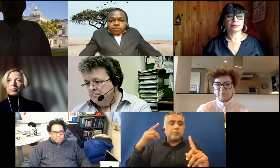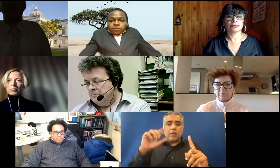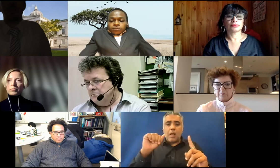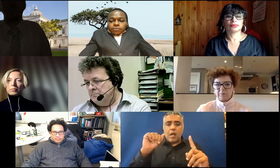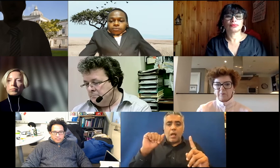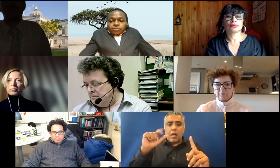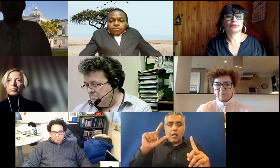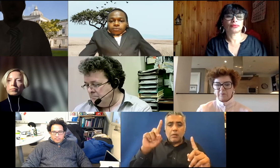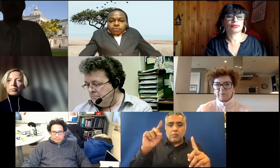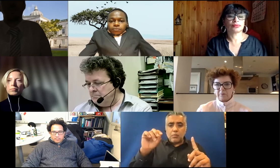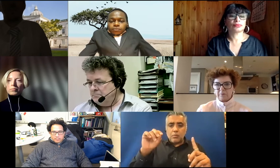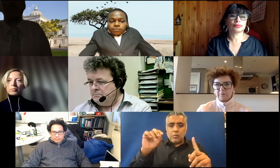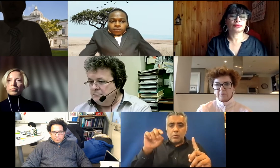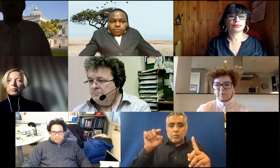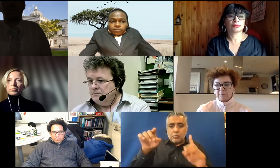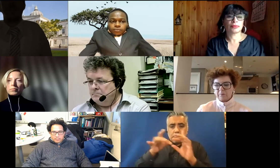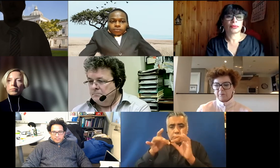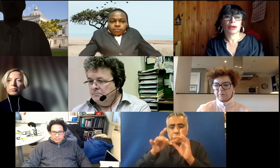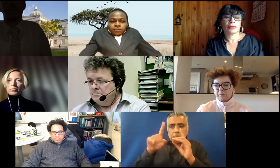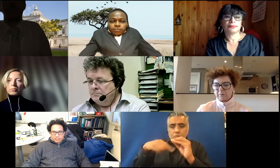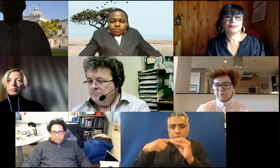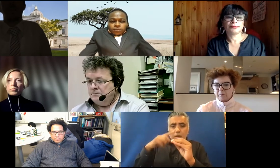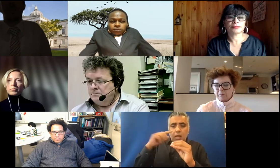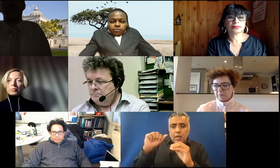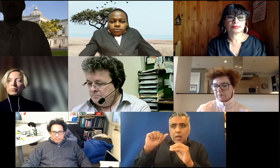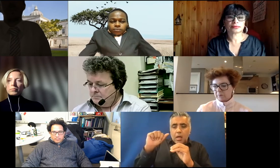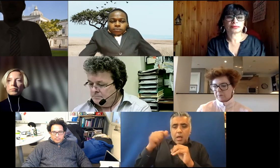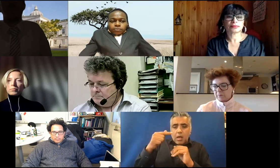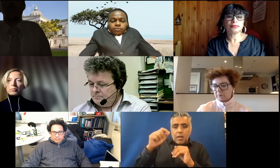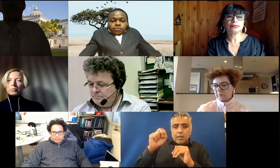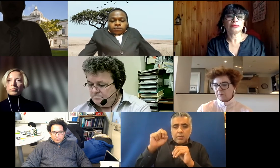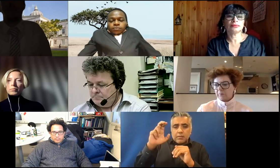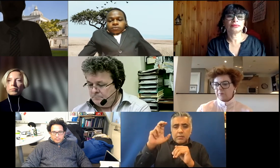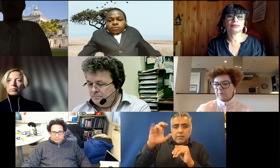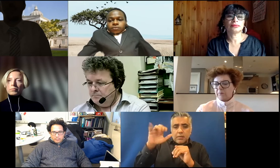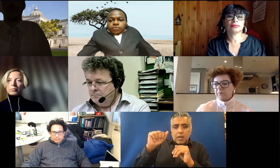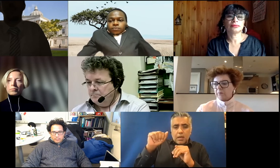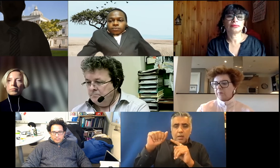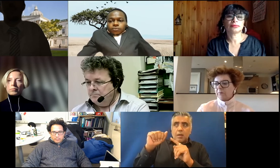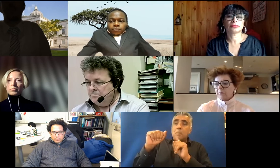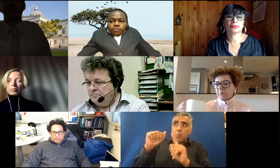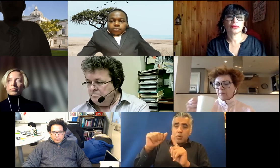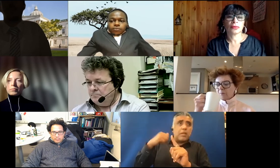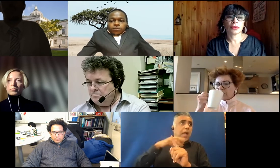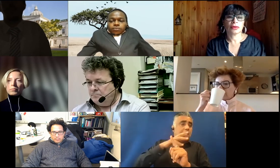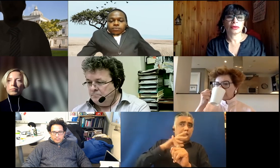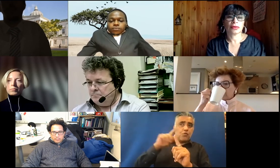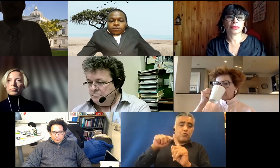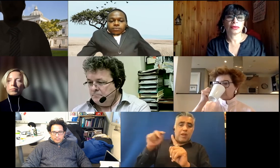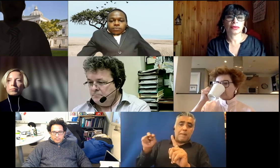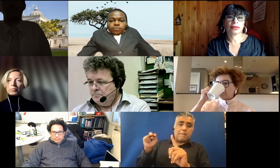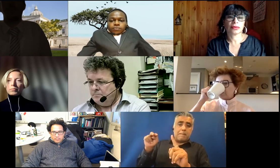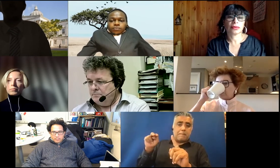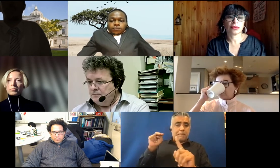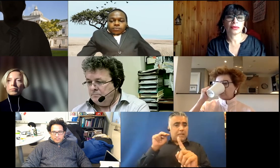about, the agency, because just speaking from the perspective